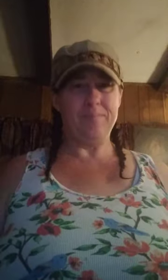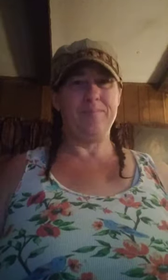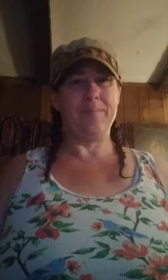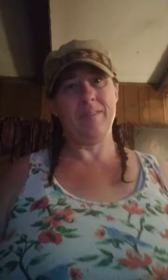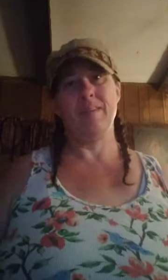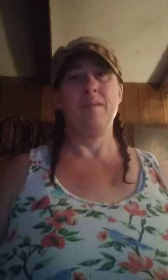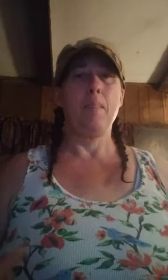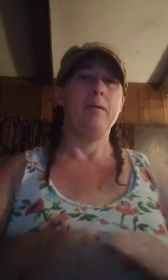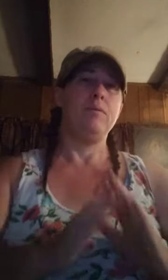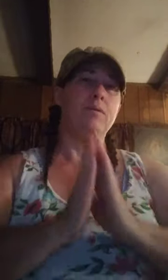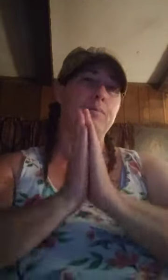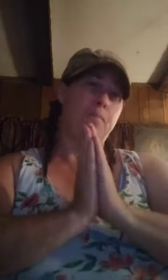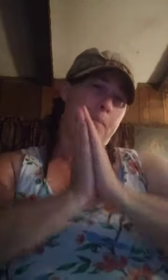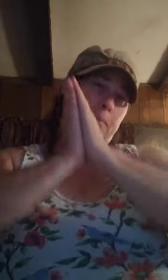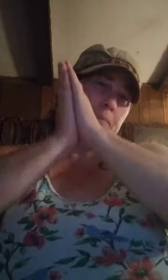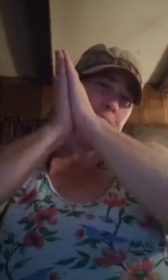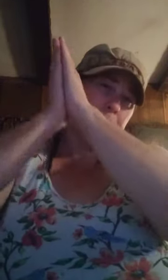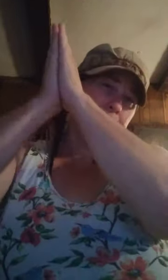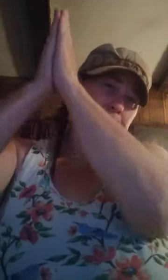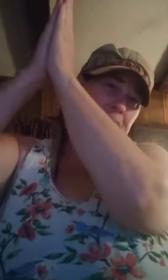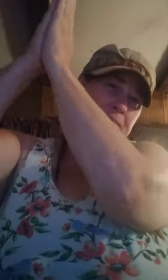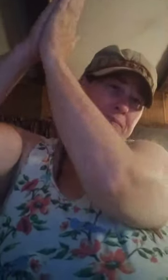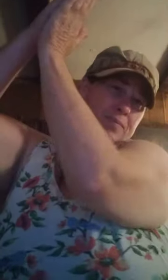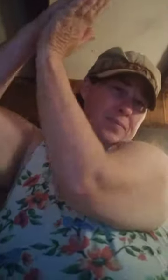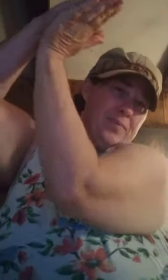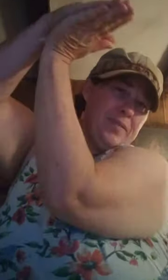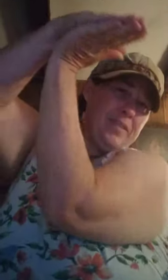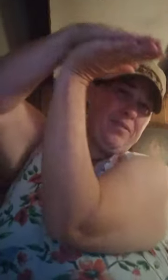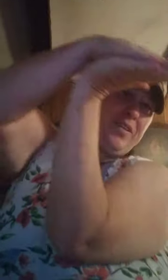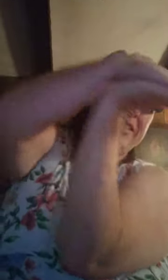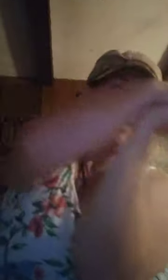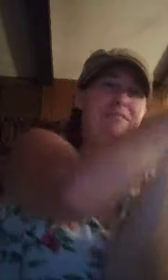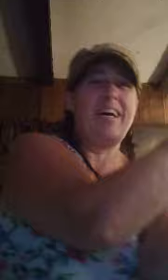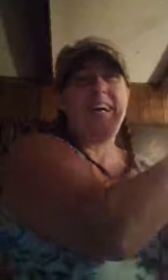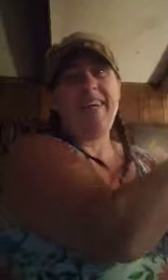I fly a starship across the universe divide.